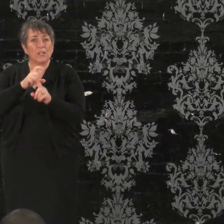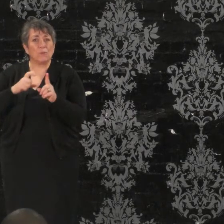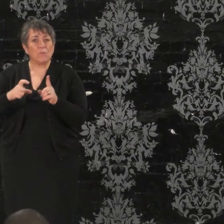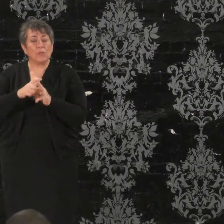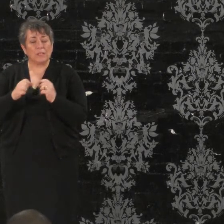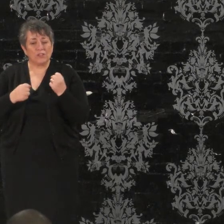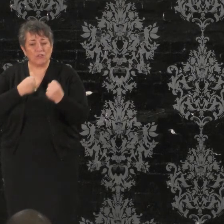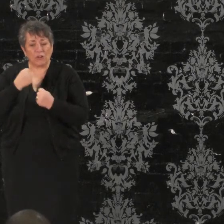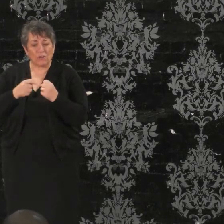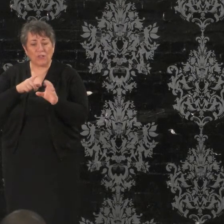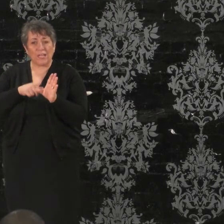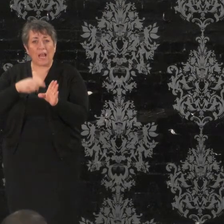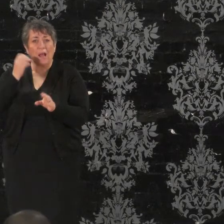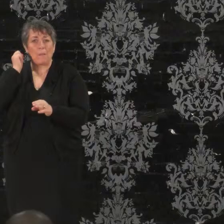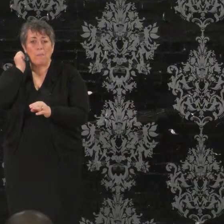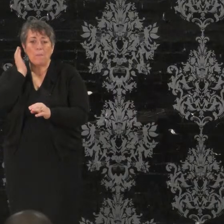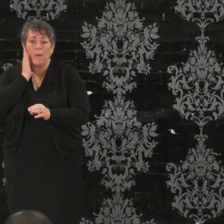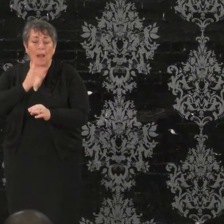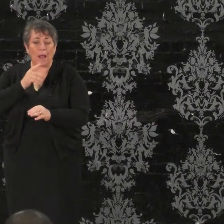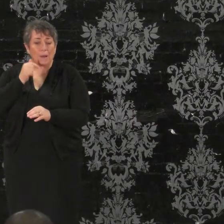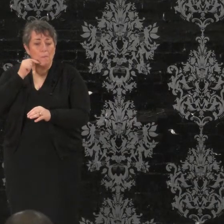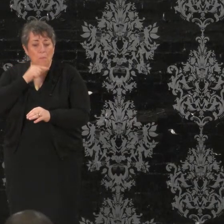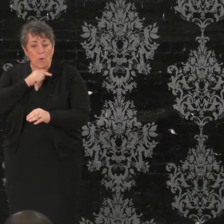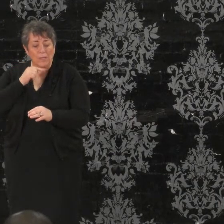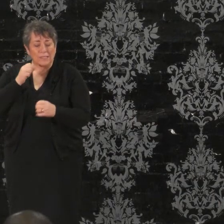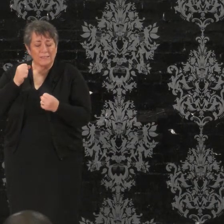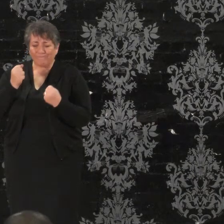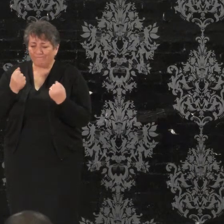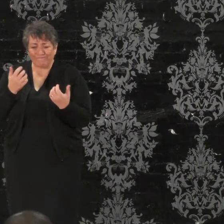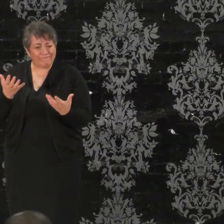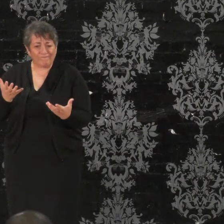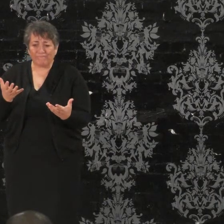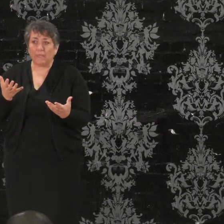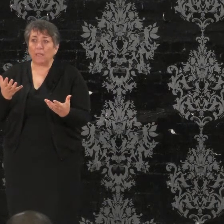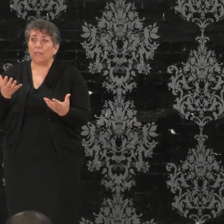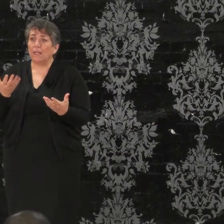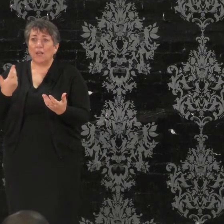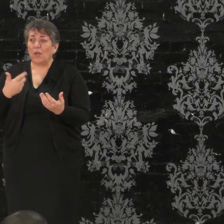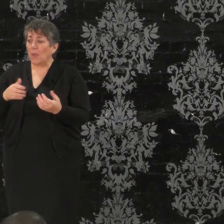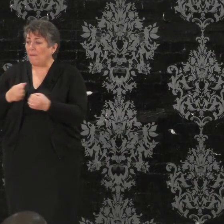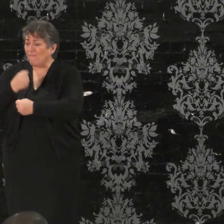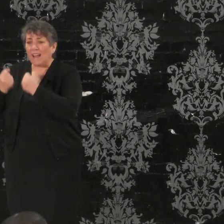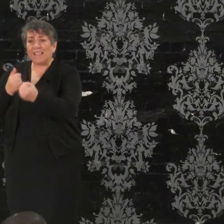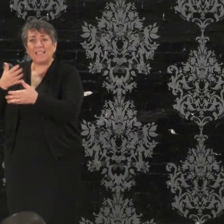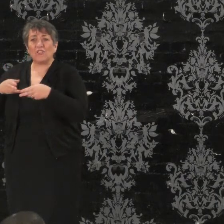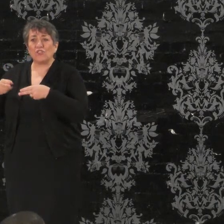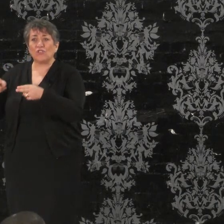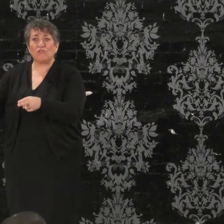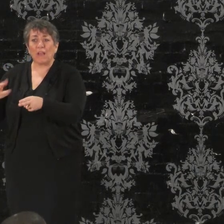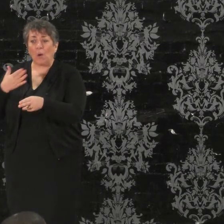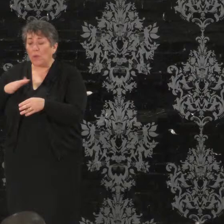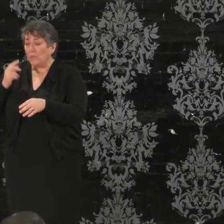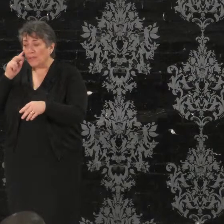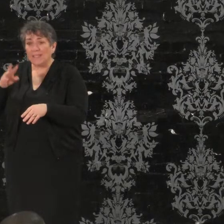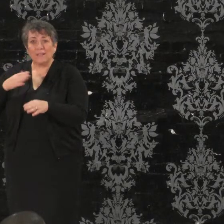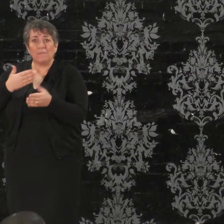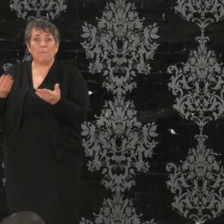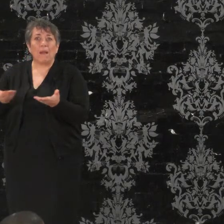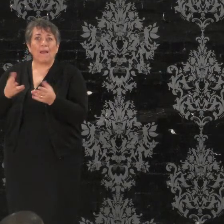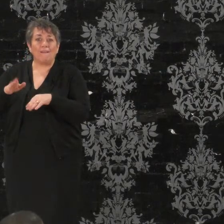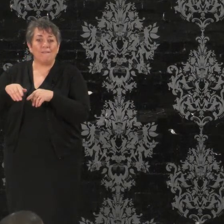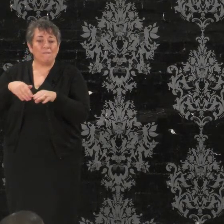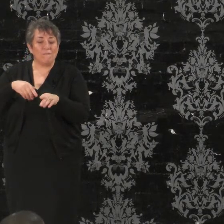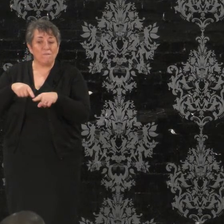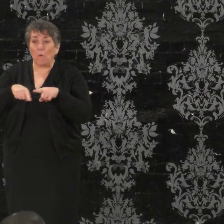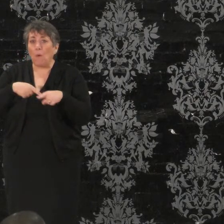dying, tired of seeing young children fighting in the streets instead of doing homework or playing football. I want to work to deliver change and